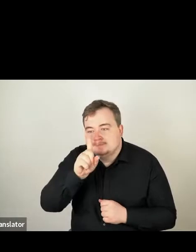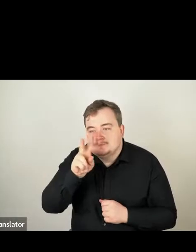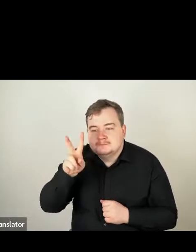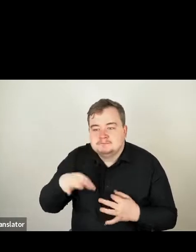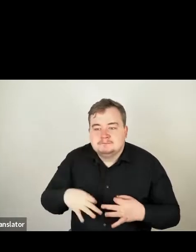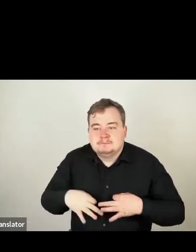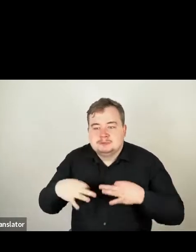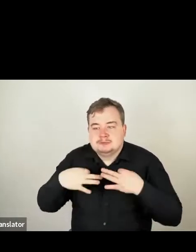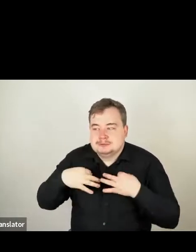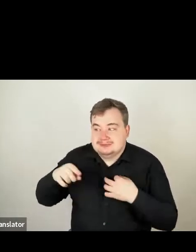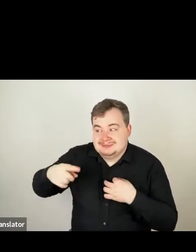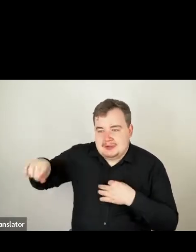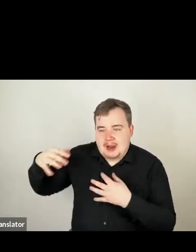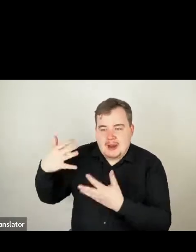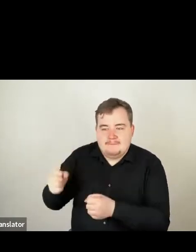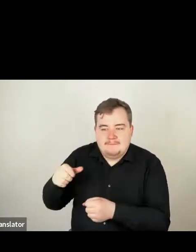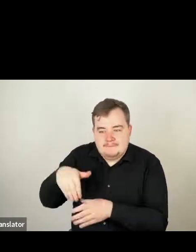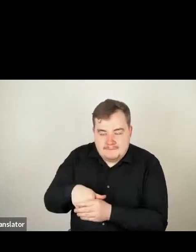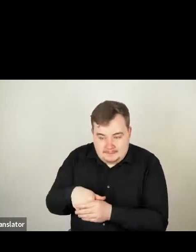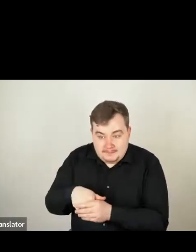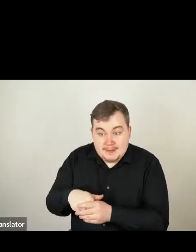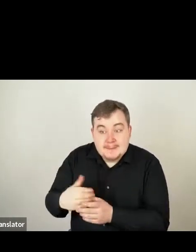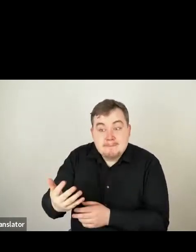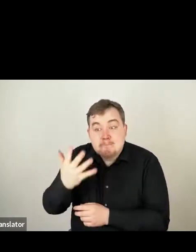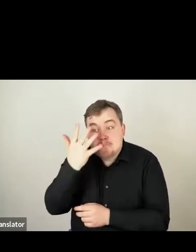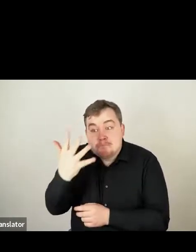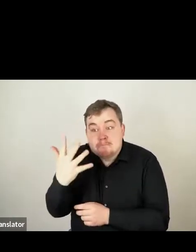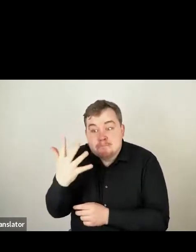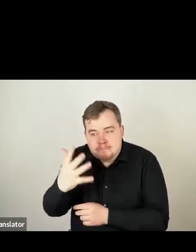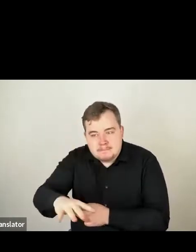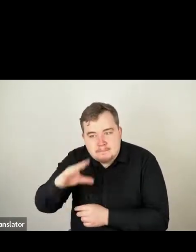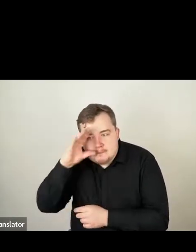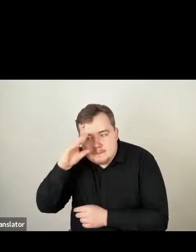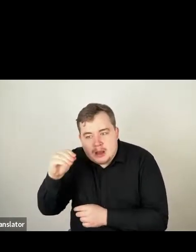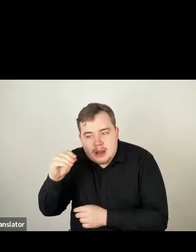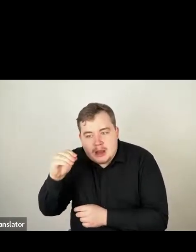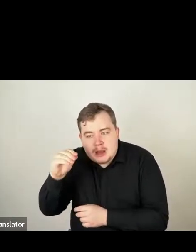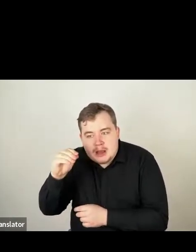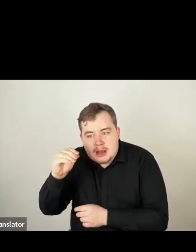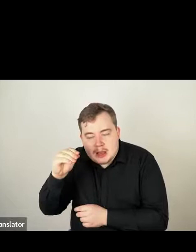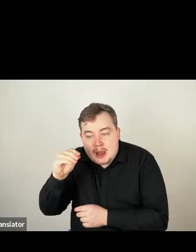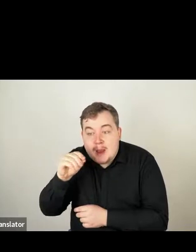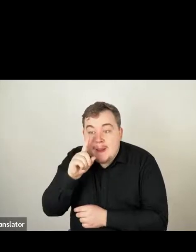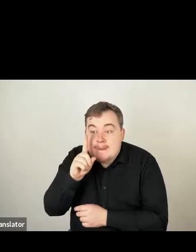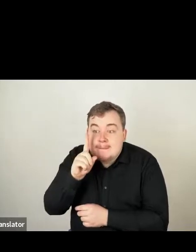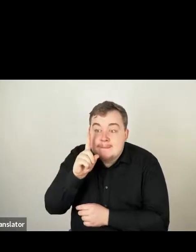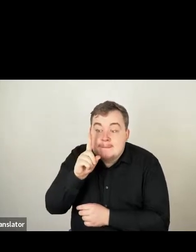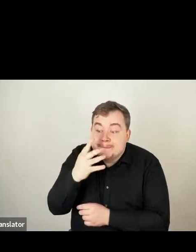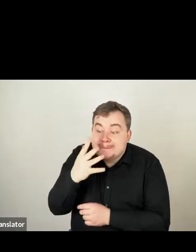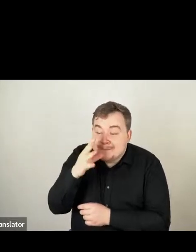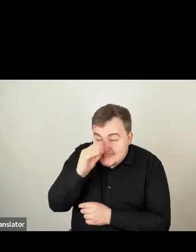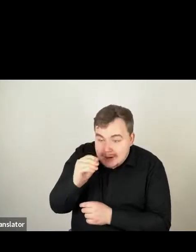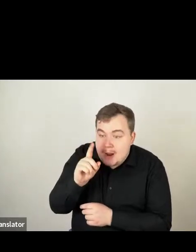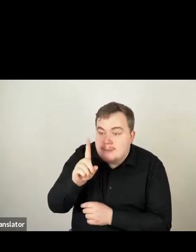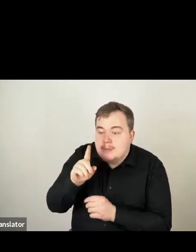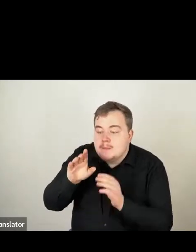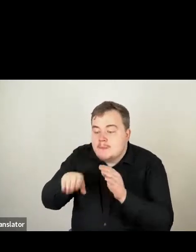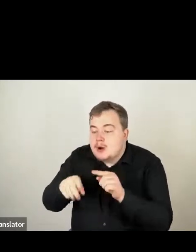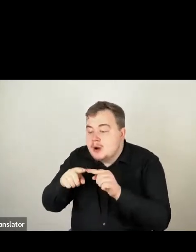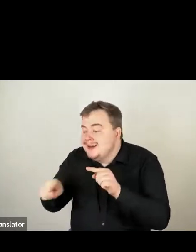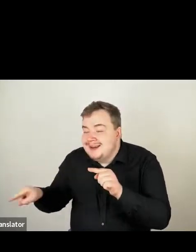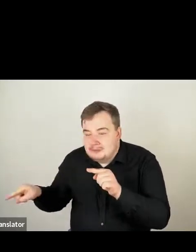There are only 5 men. All the others are women. So we have not a gender balance, because